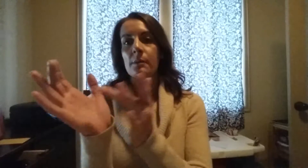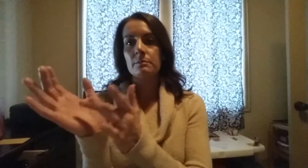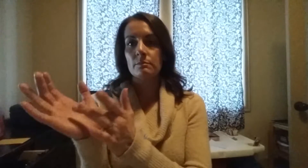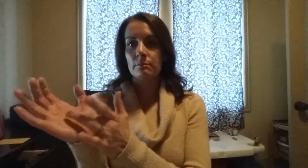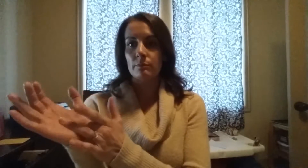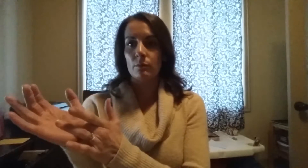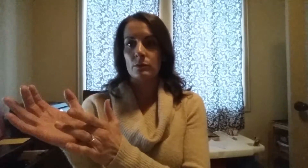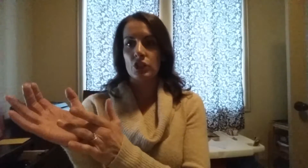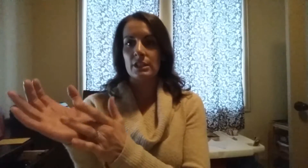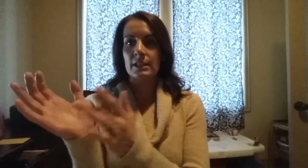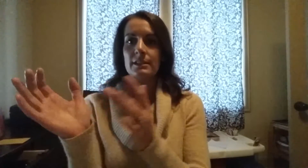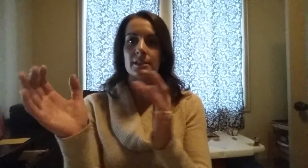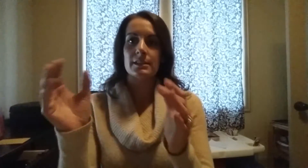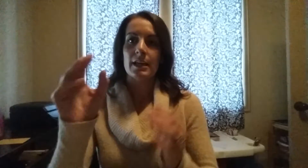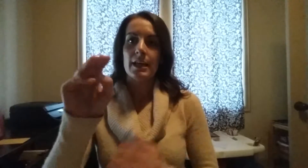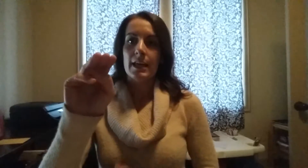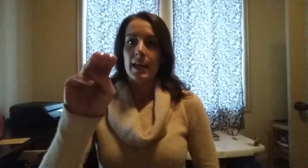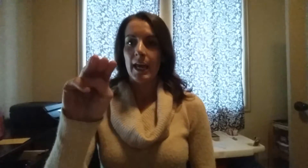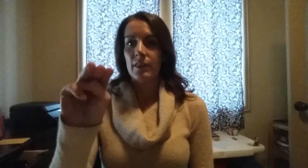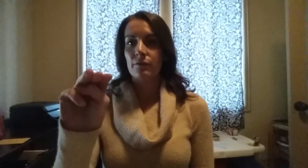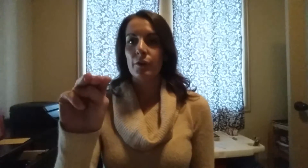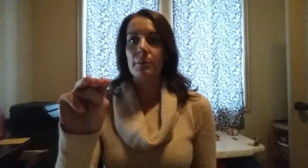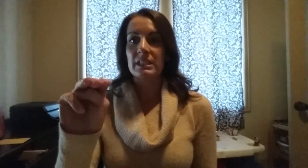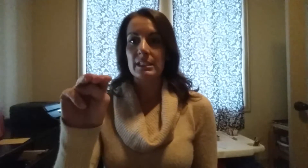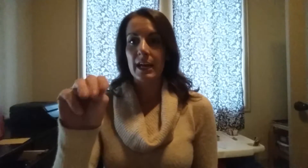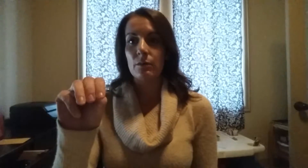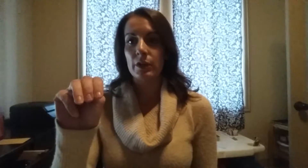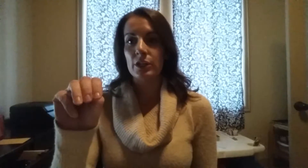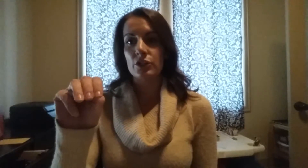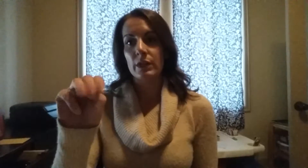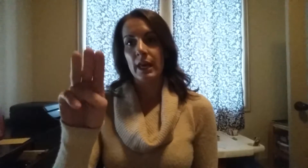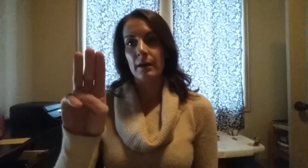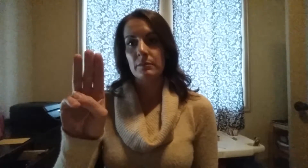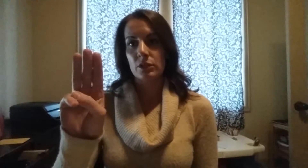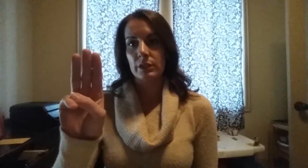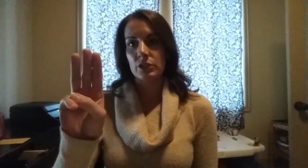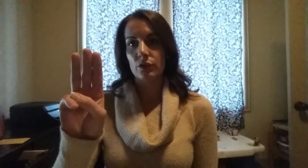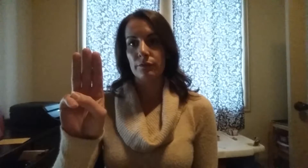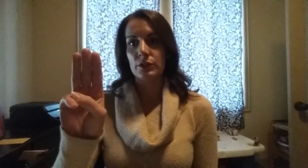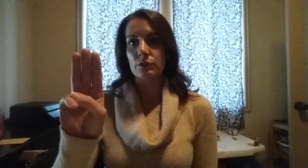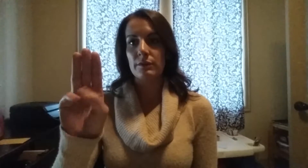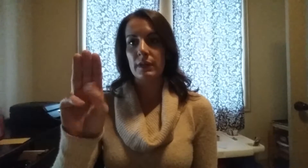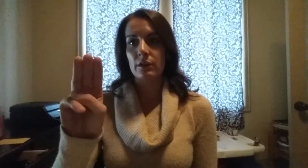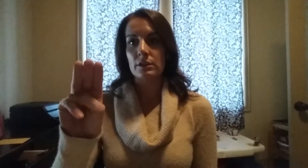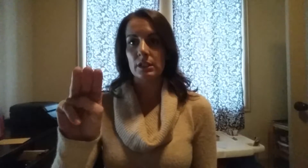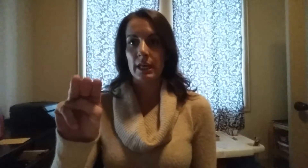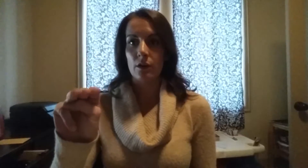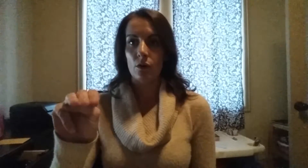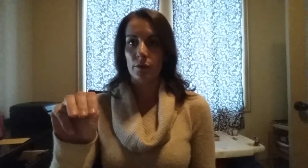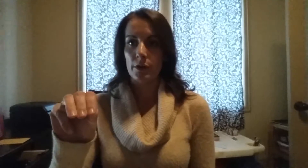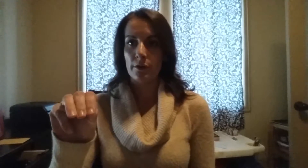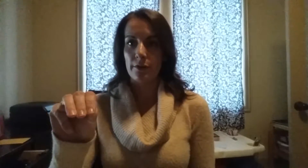palm, Jesus. And then for a Messiah, we're going to do an M. So it's your first 3 fingers laid over your